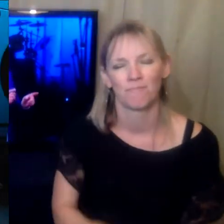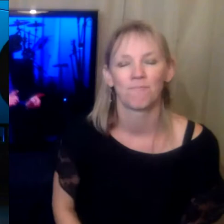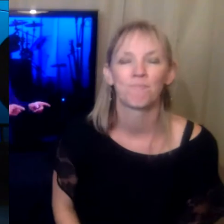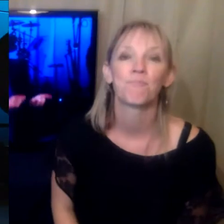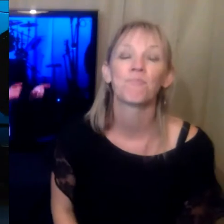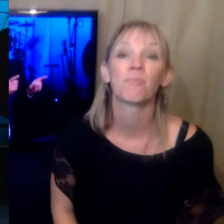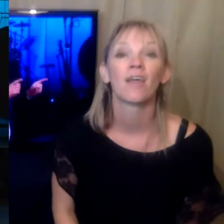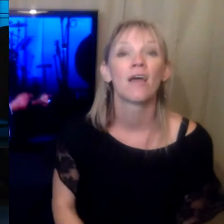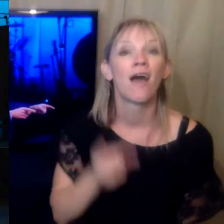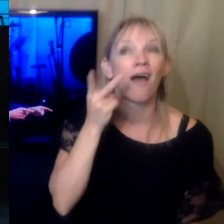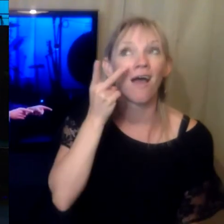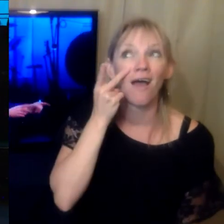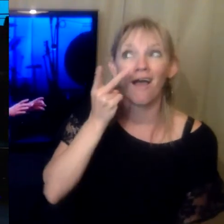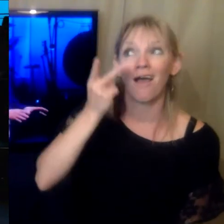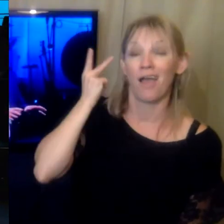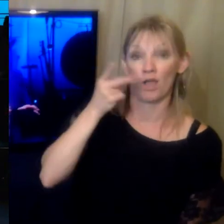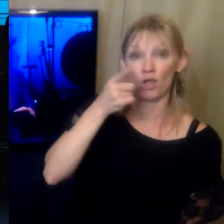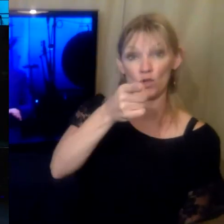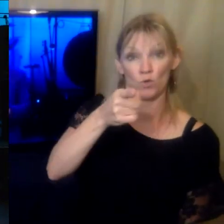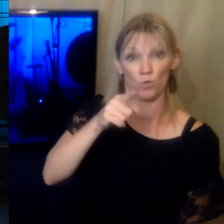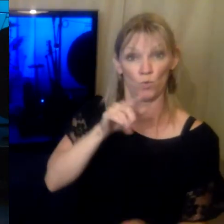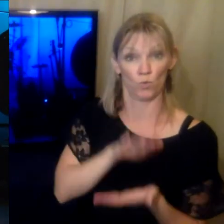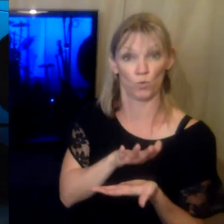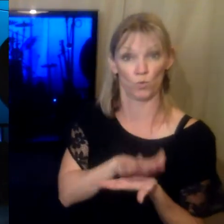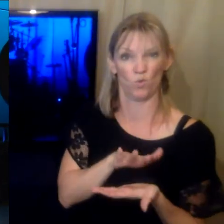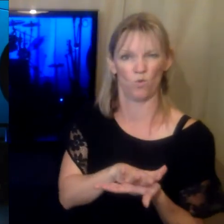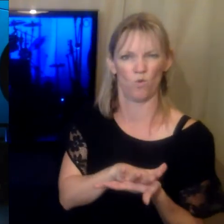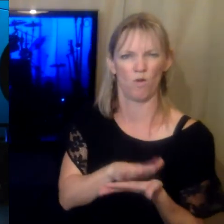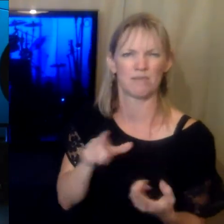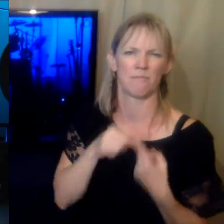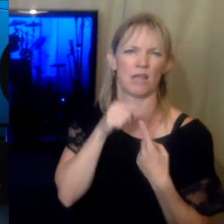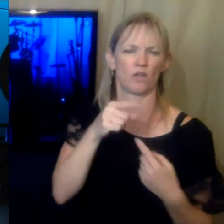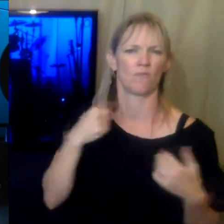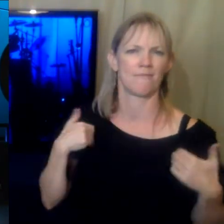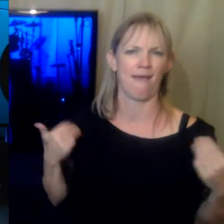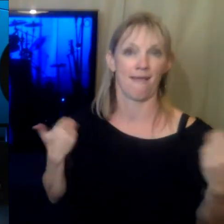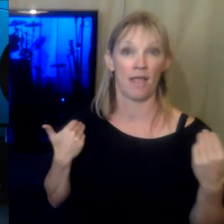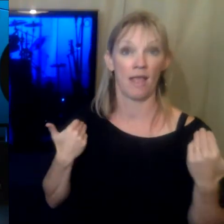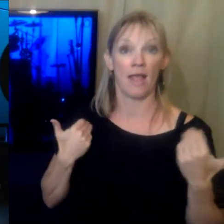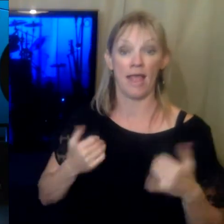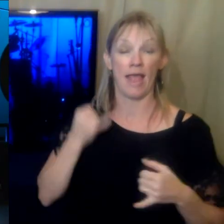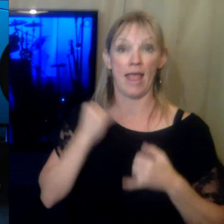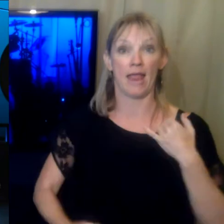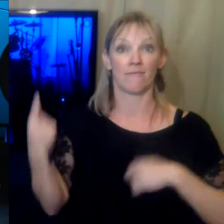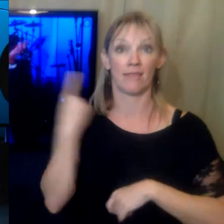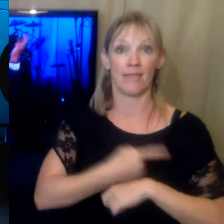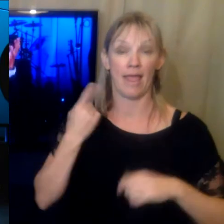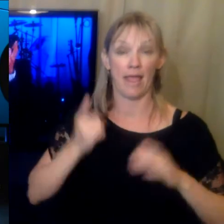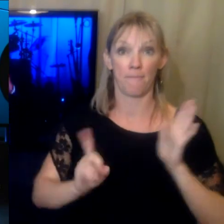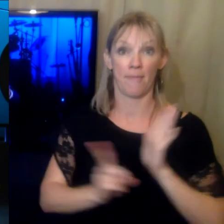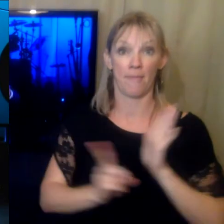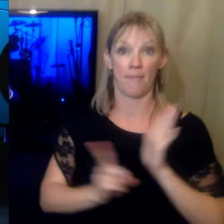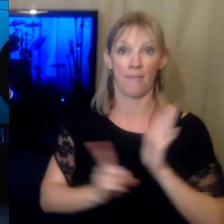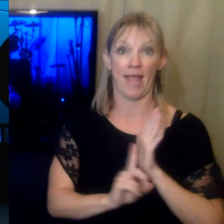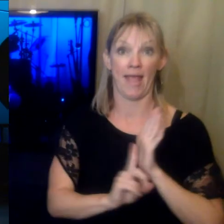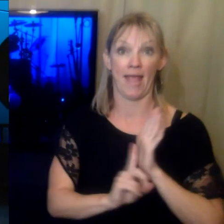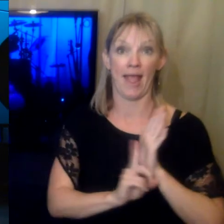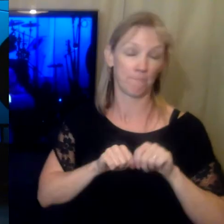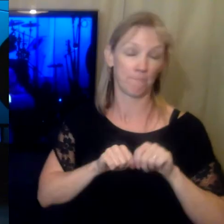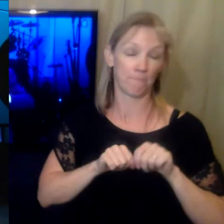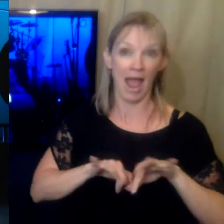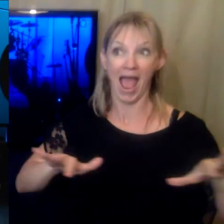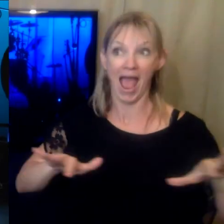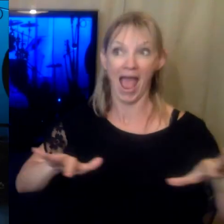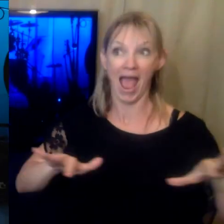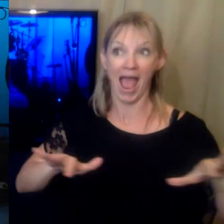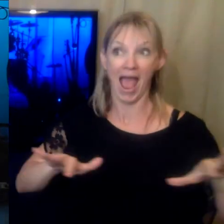Remember when you were in school, especially when you were little, and the bell rang at the end of the day and the doors flew open and hordes of